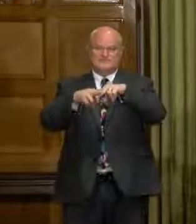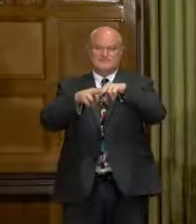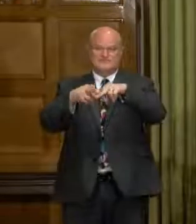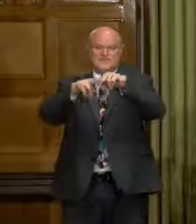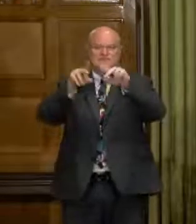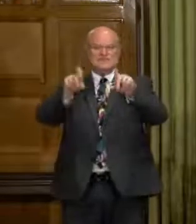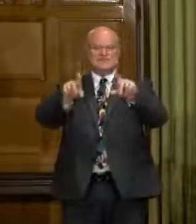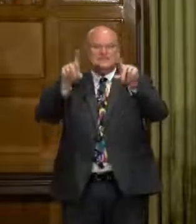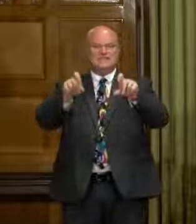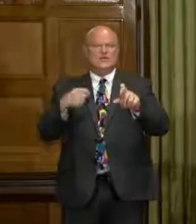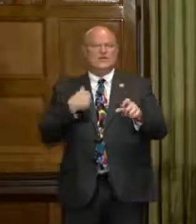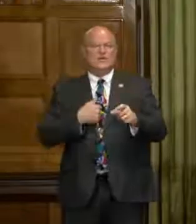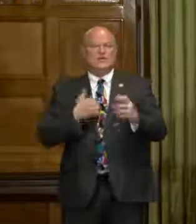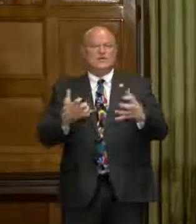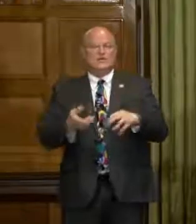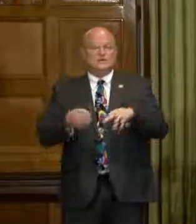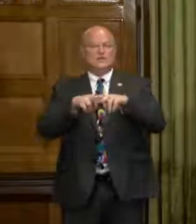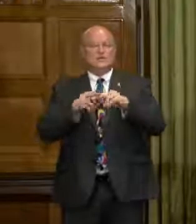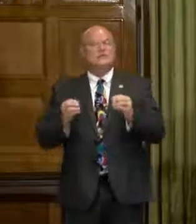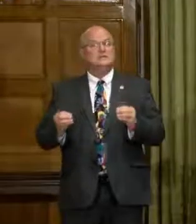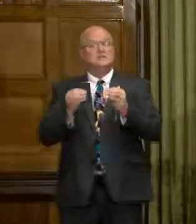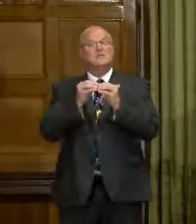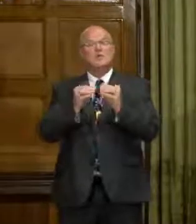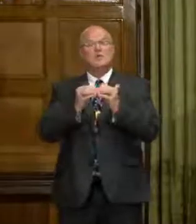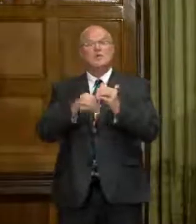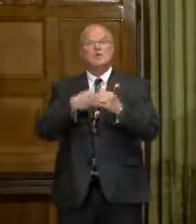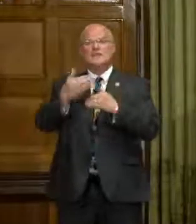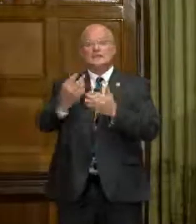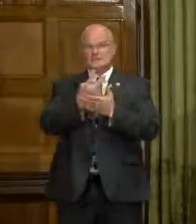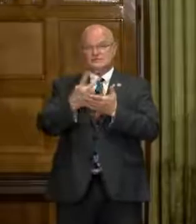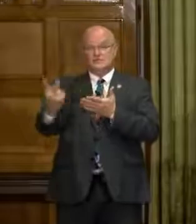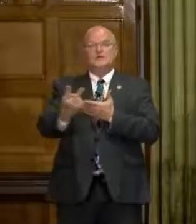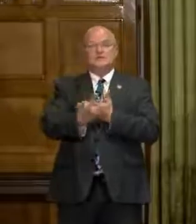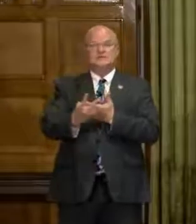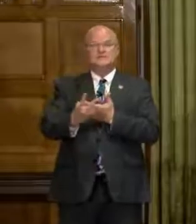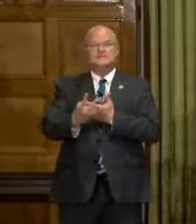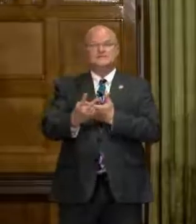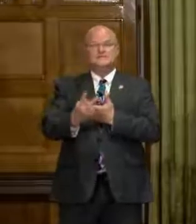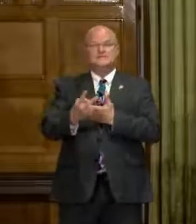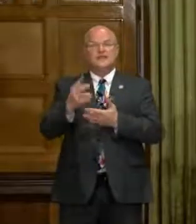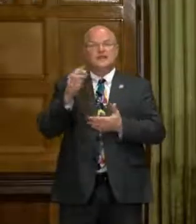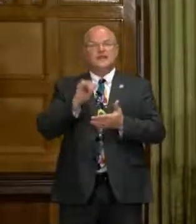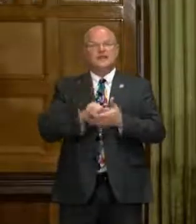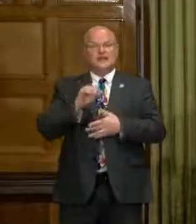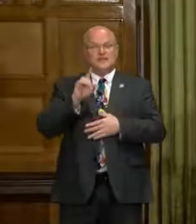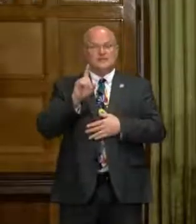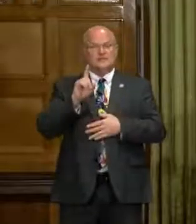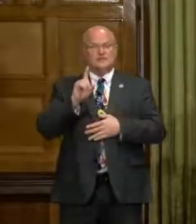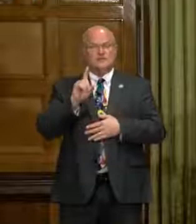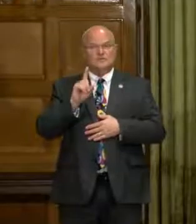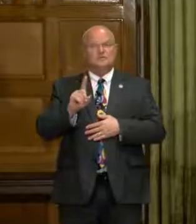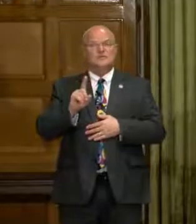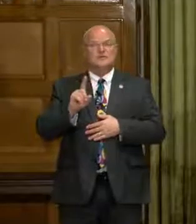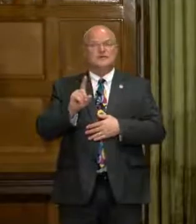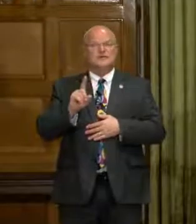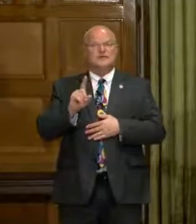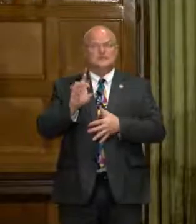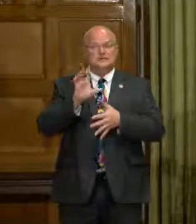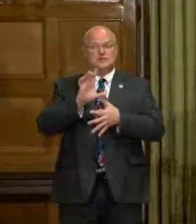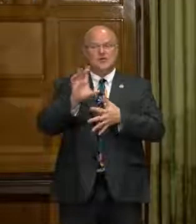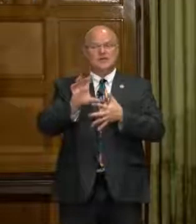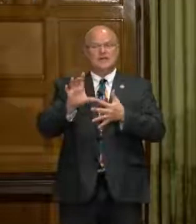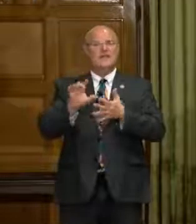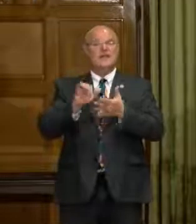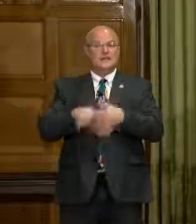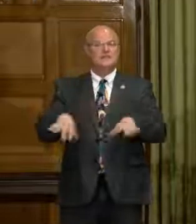increase. We want it to be able to increase even more over the next 2 weeks. That is one